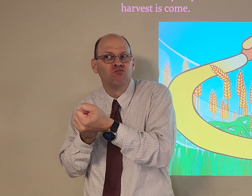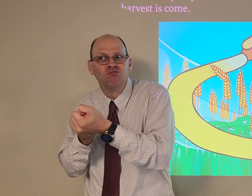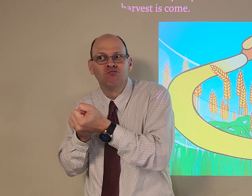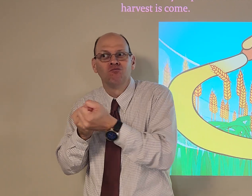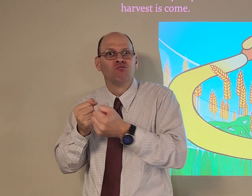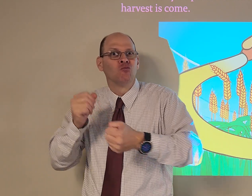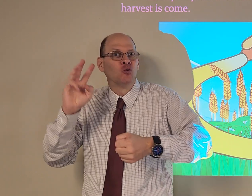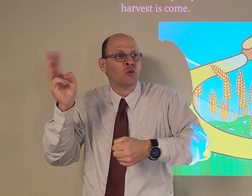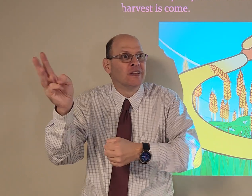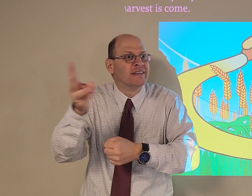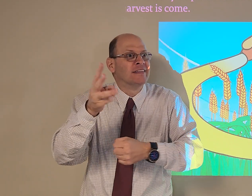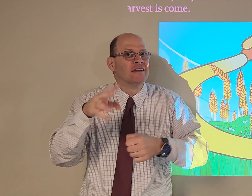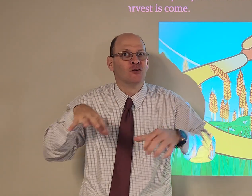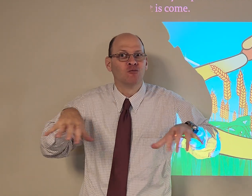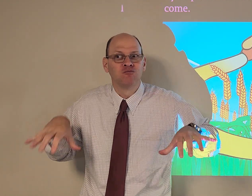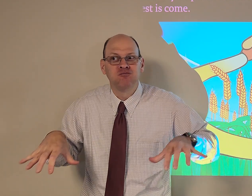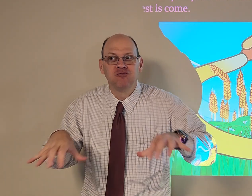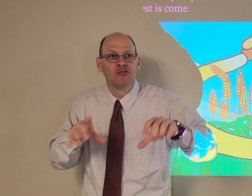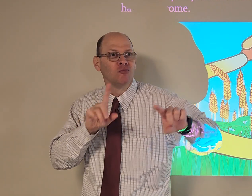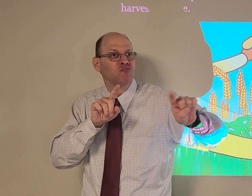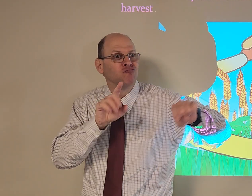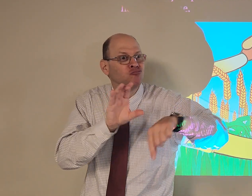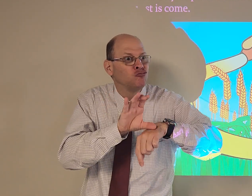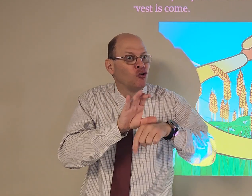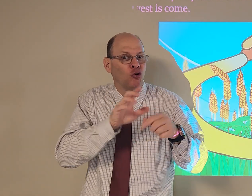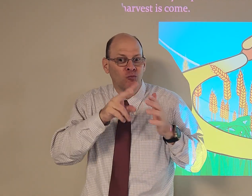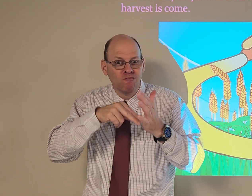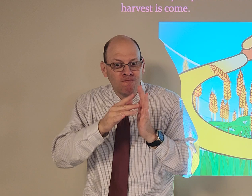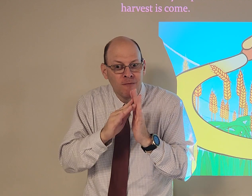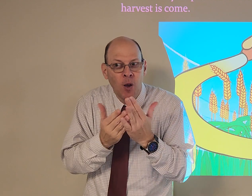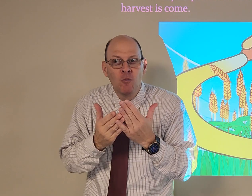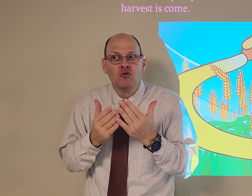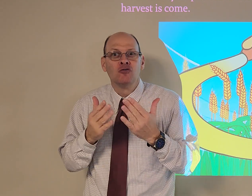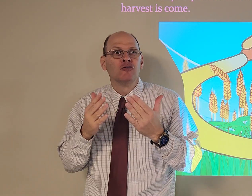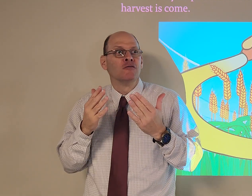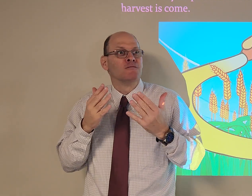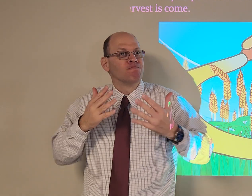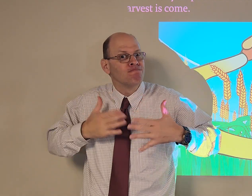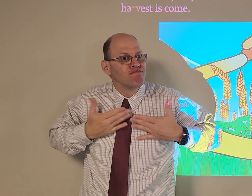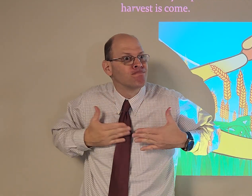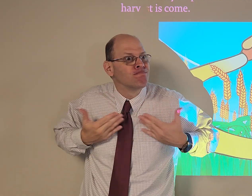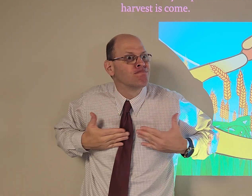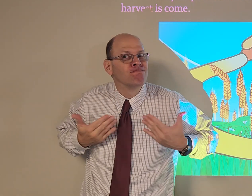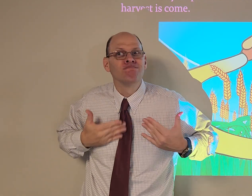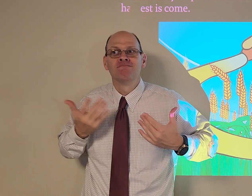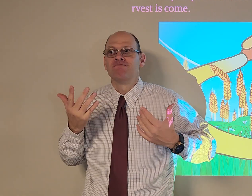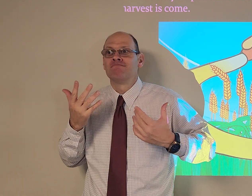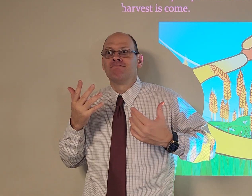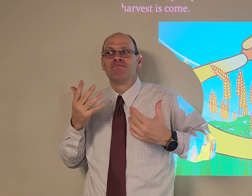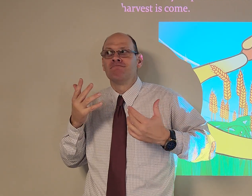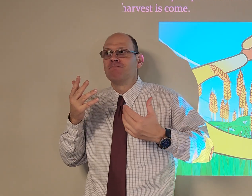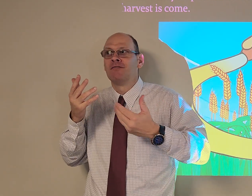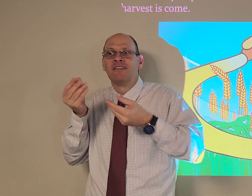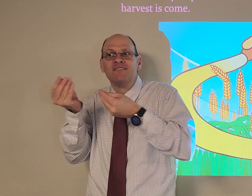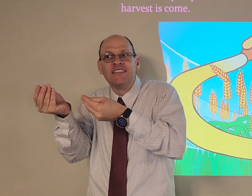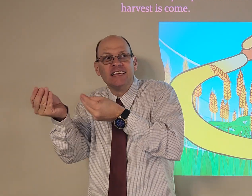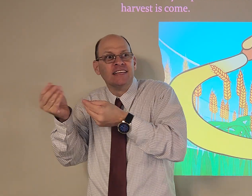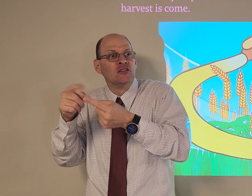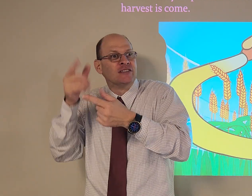we're doing what we're supposed to do, the Lord is asking of us, you know, we're staying in the Word, we're